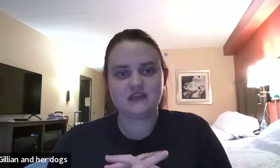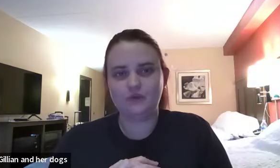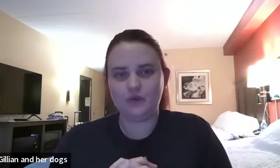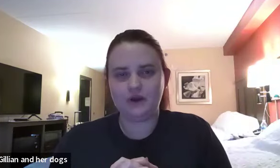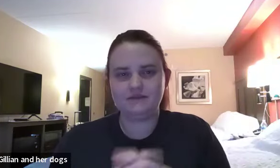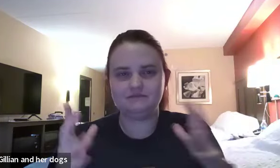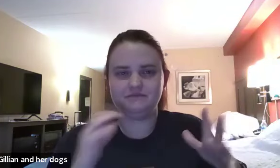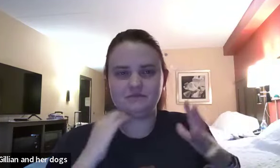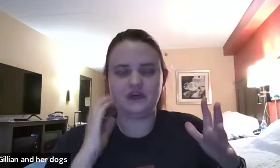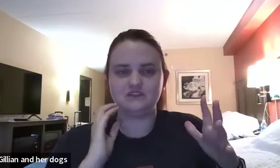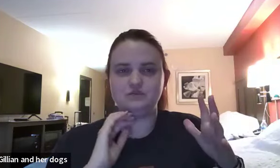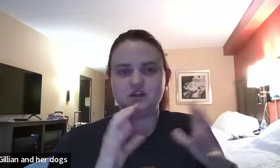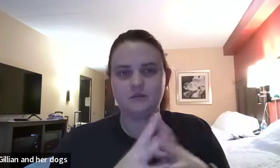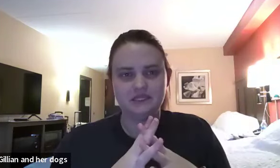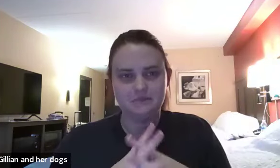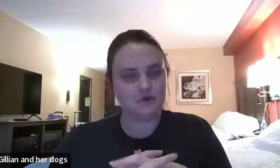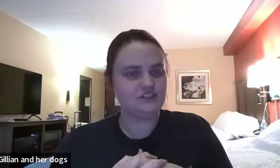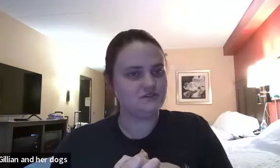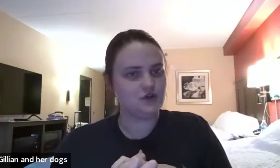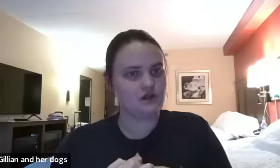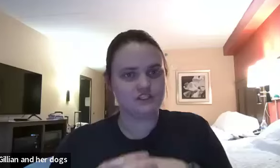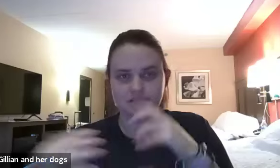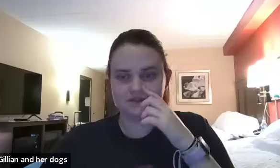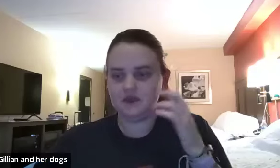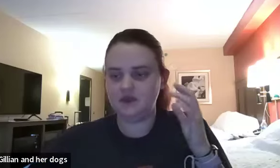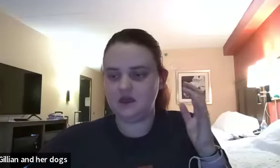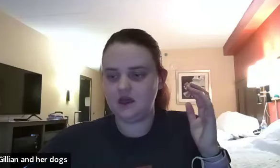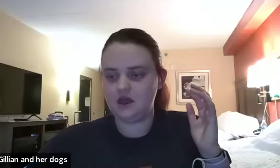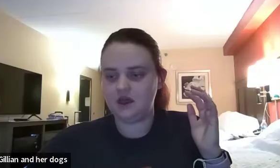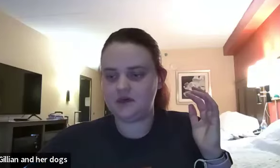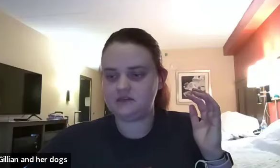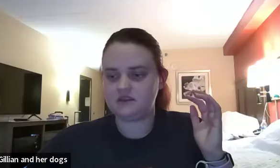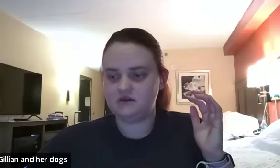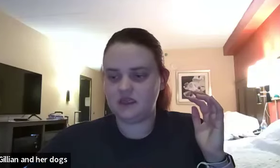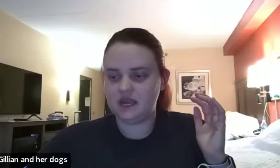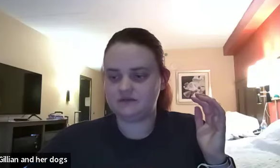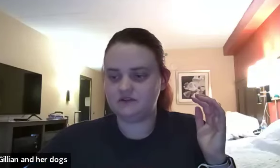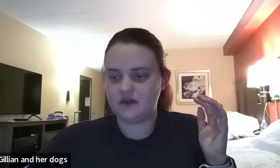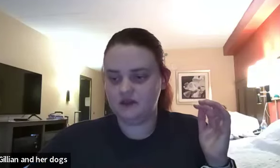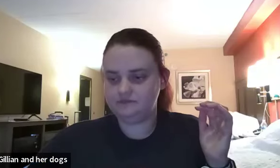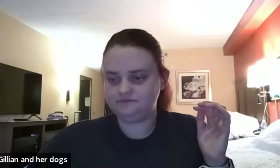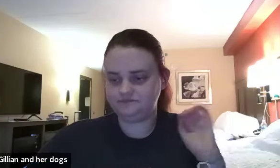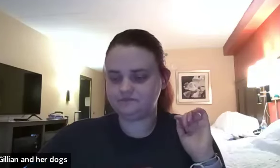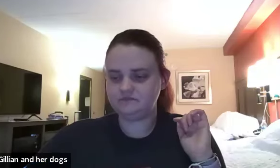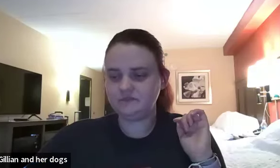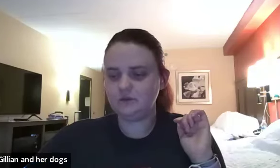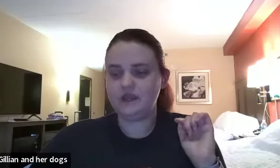kind of what's commonly most used for college names. So then after that, we